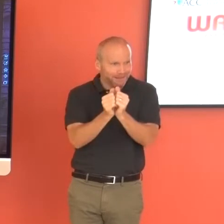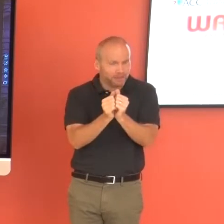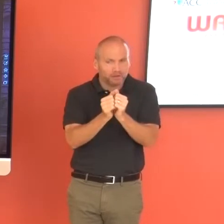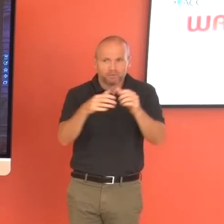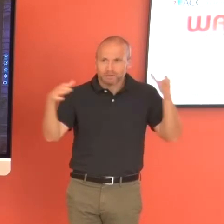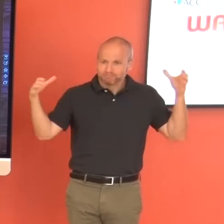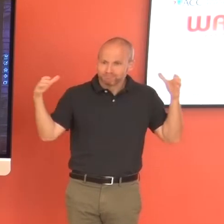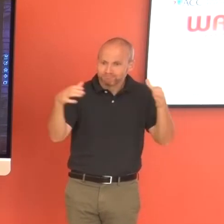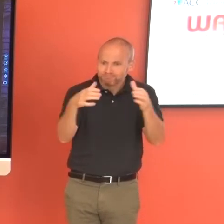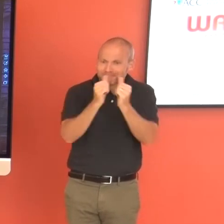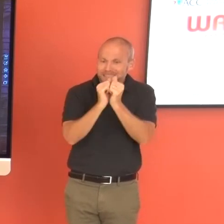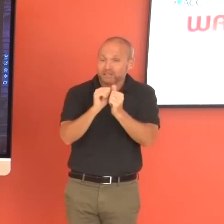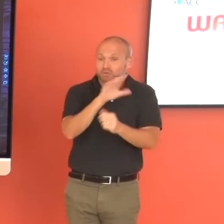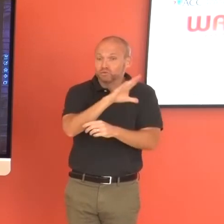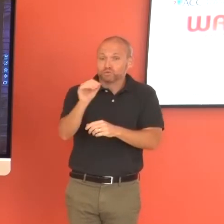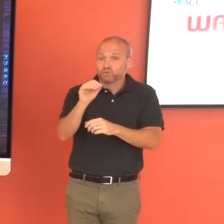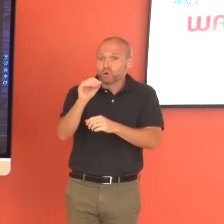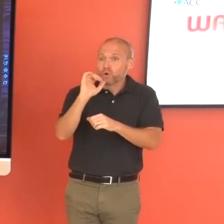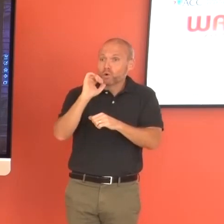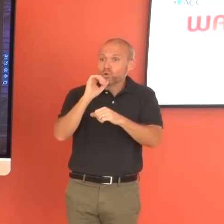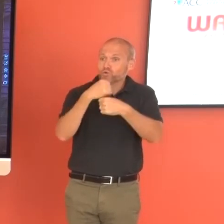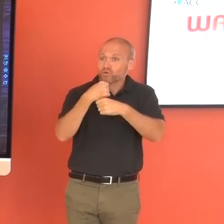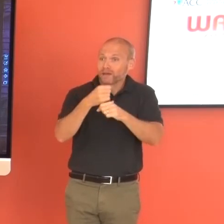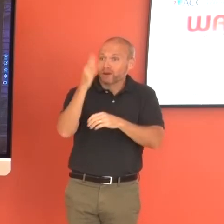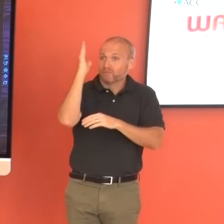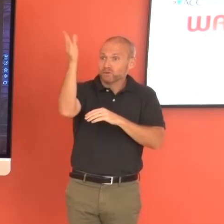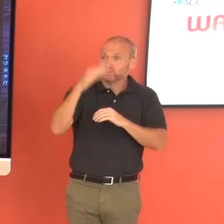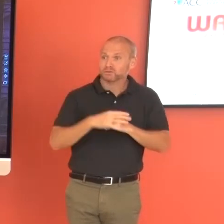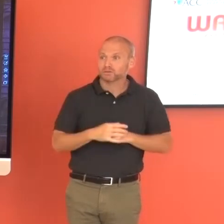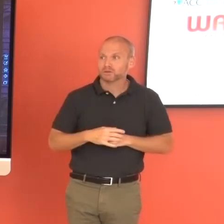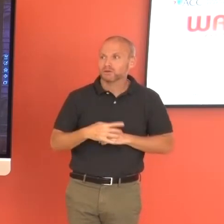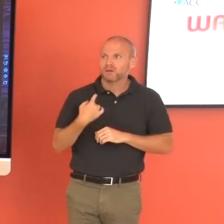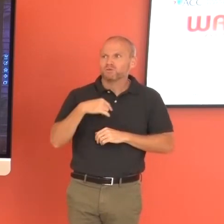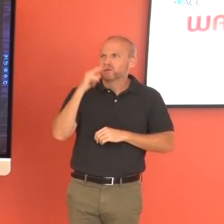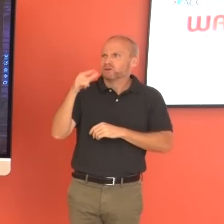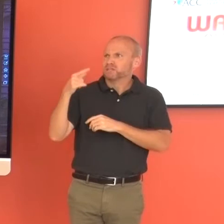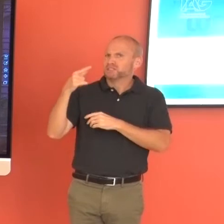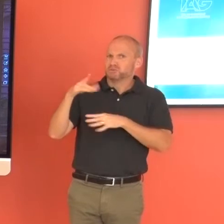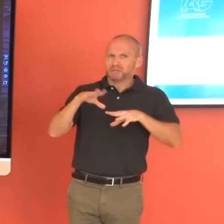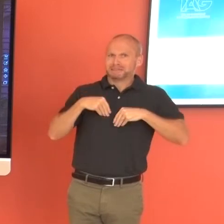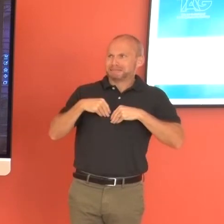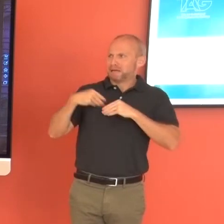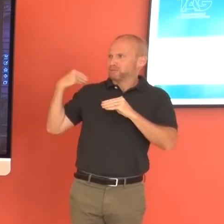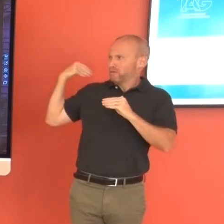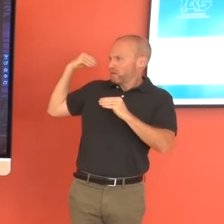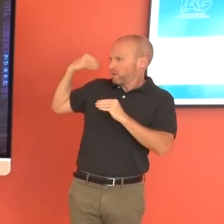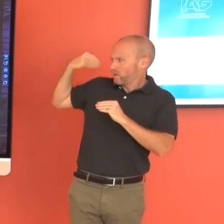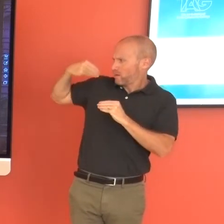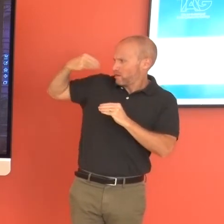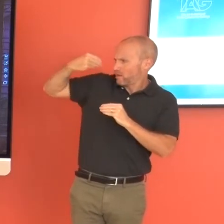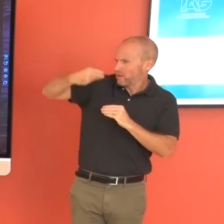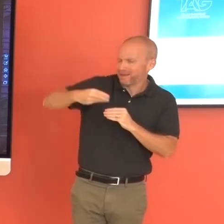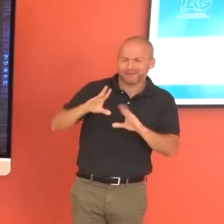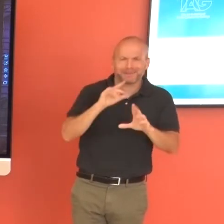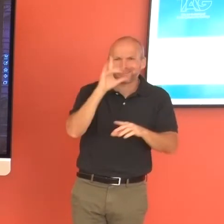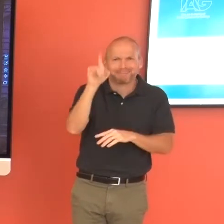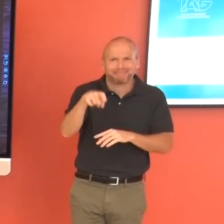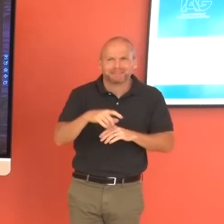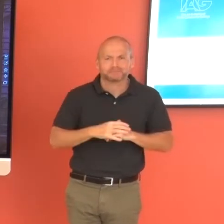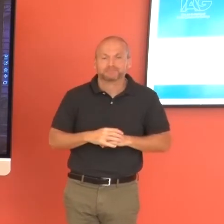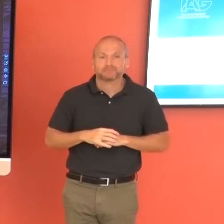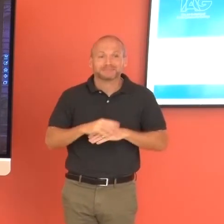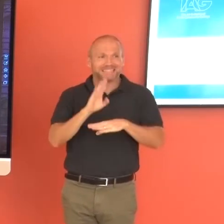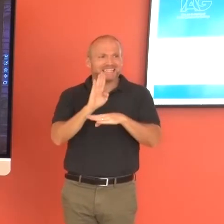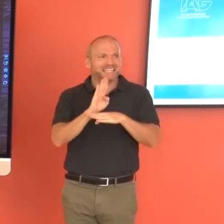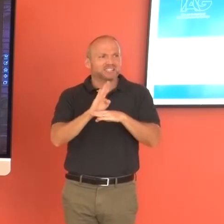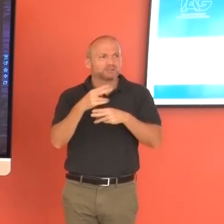together to what? Co-create our future. We don't have to inherit some mess somebody else created. We don't have to, in industry,